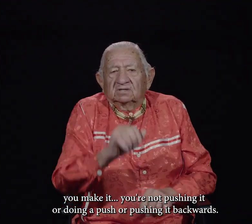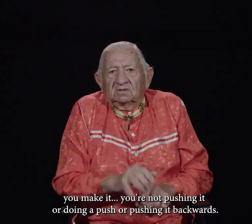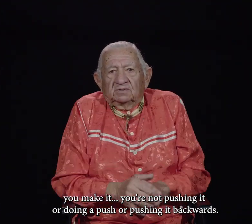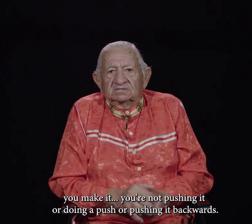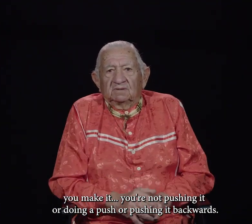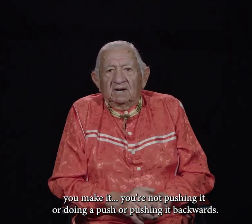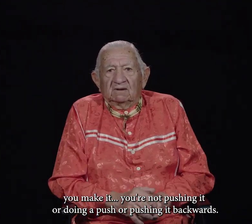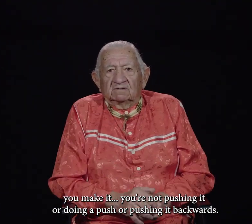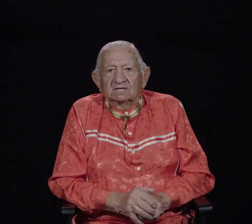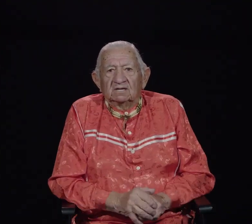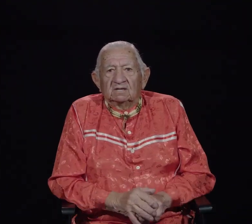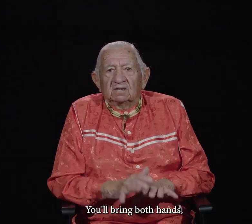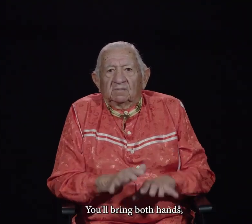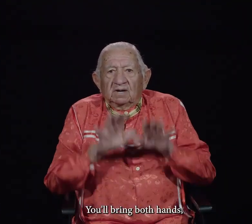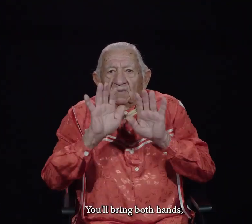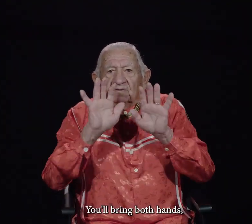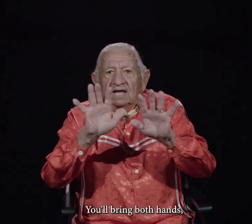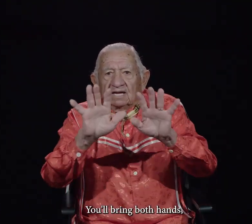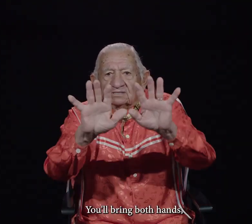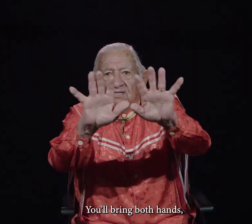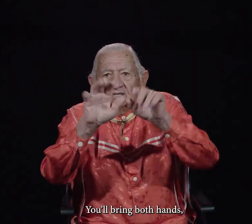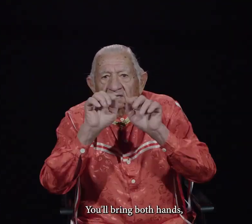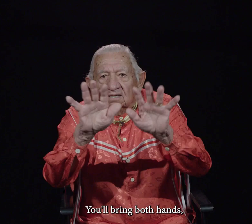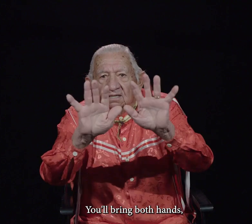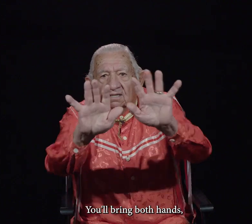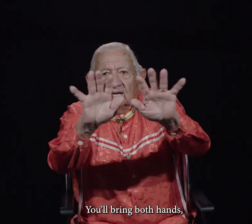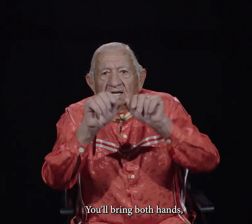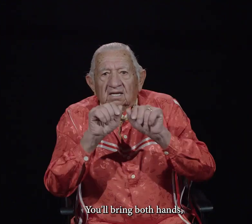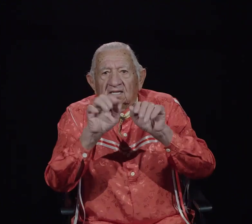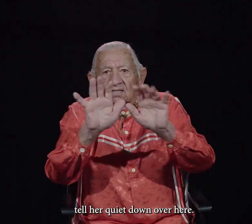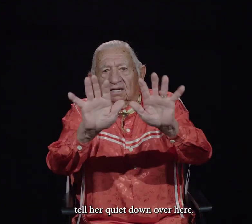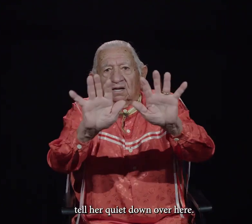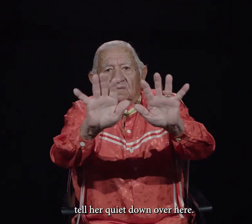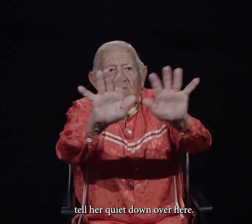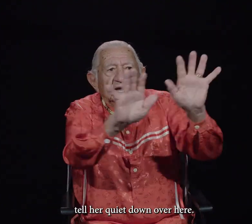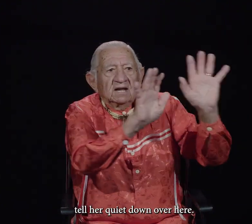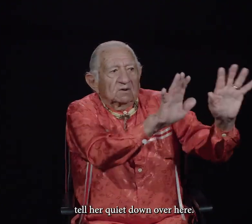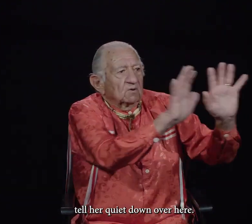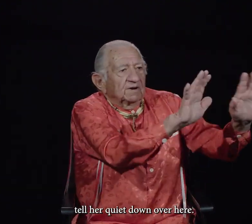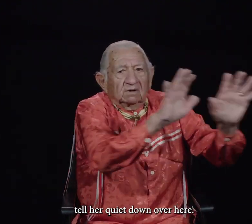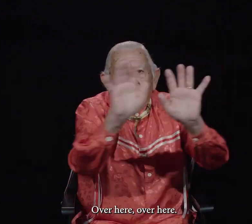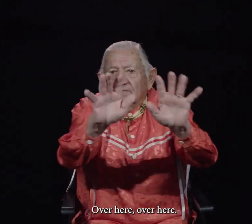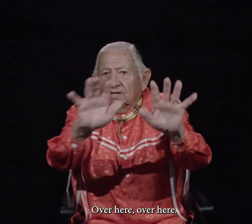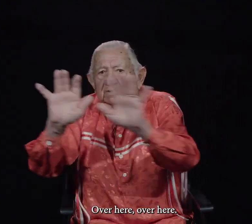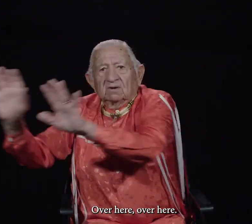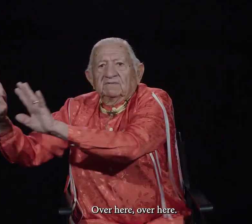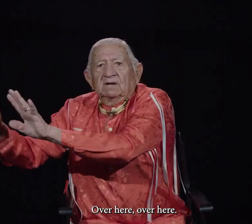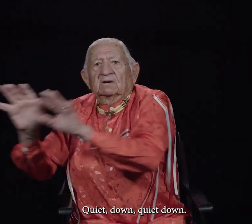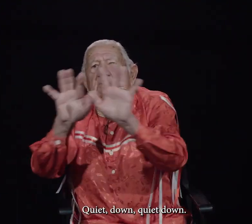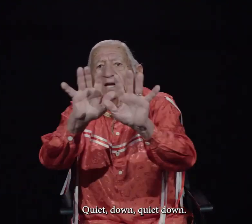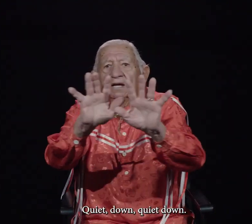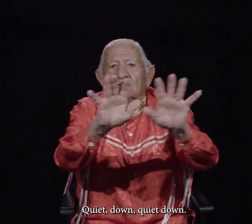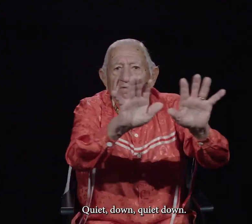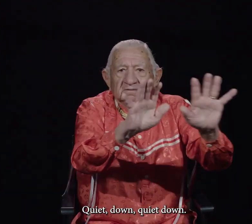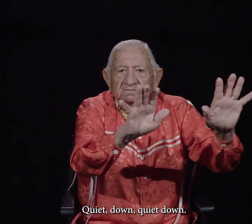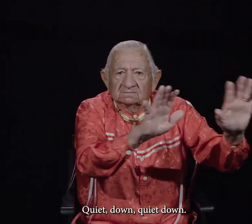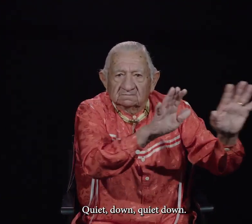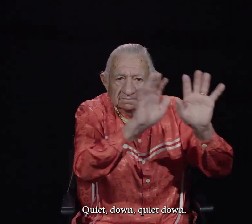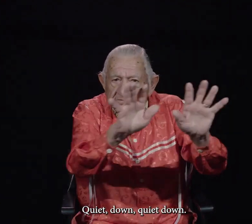or pushing them backwards. You bring both hands, tell them to quiet down. Over here, over here, over here. Quiet down.